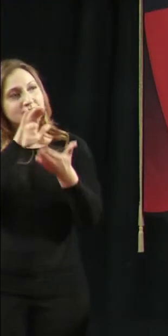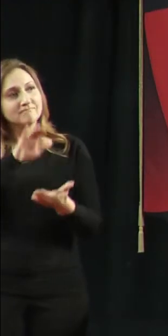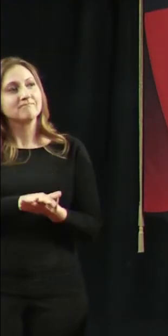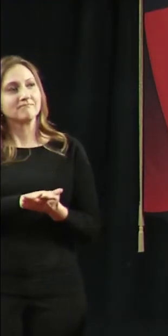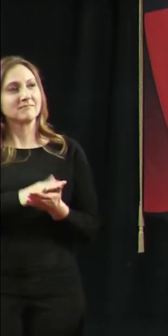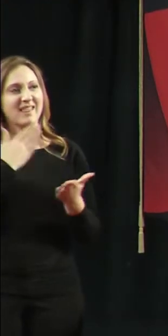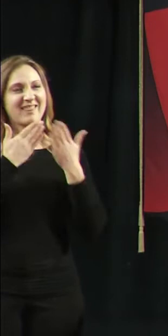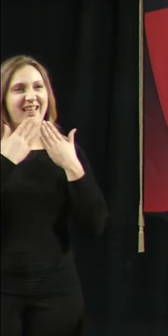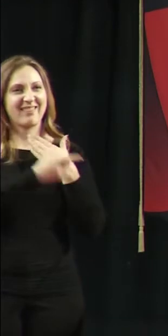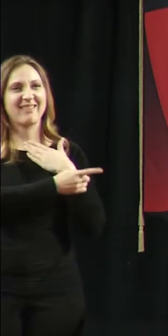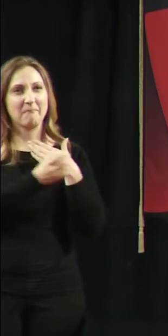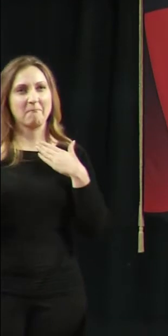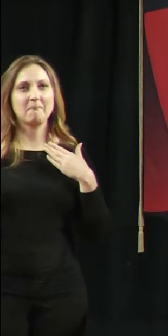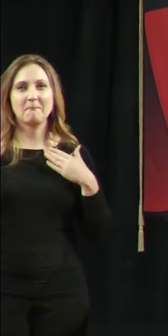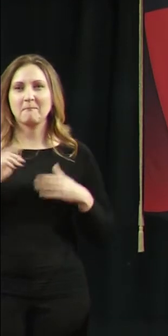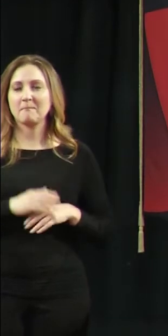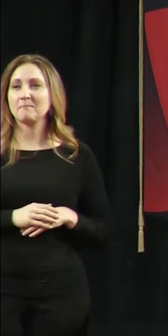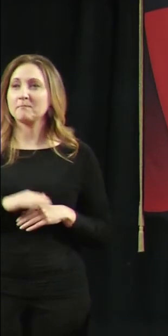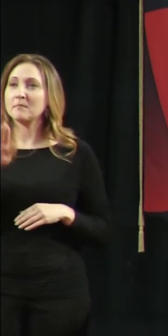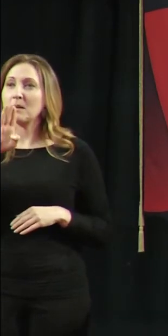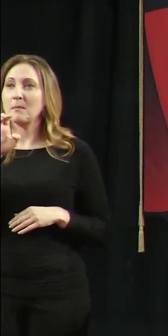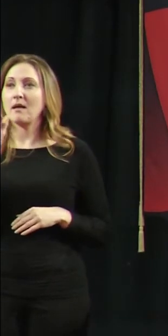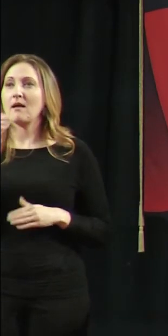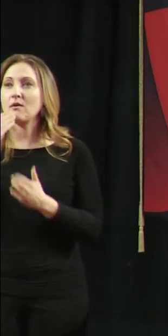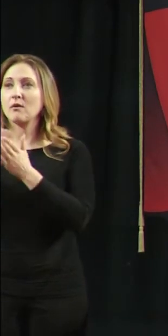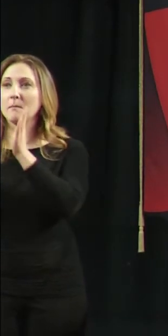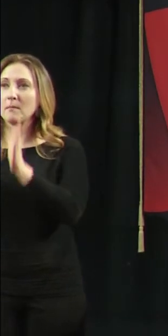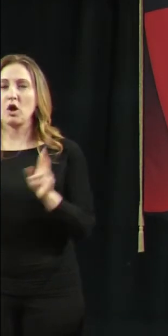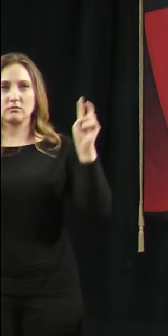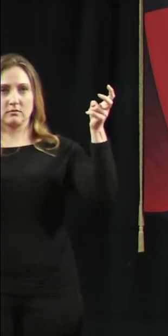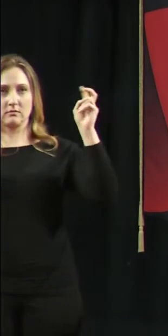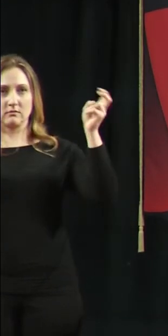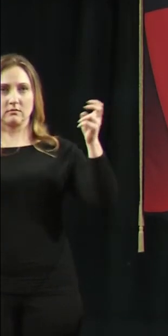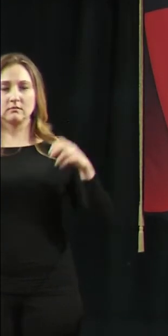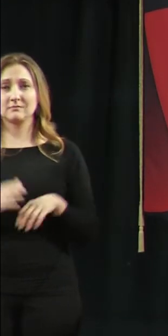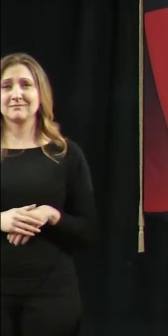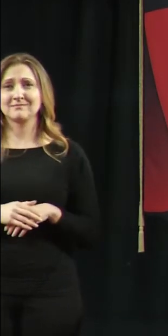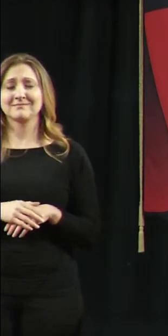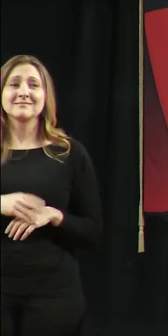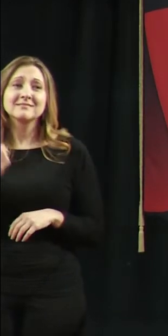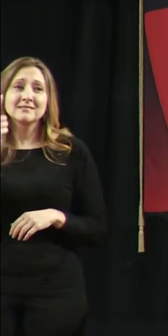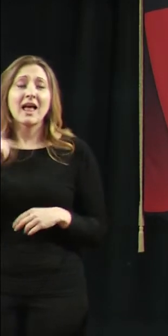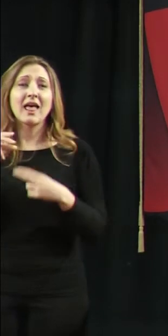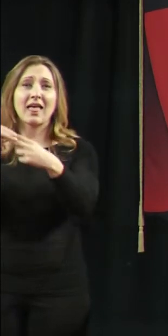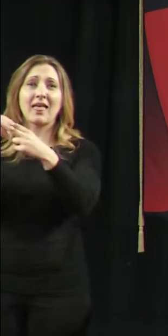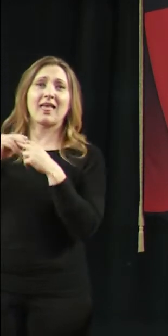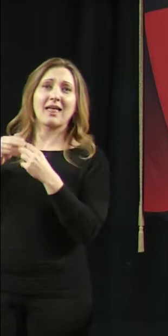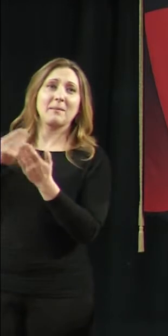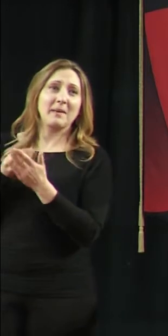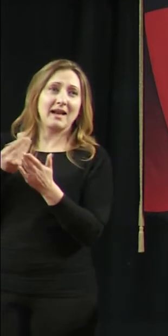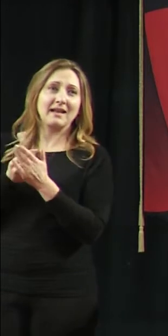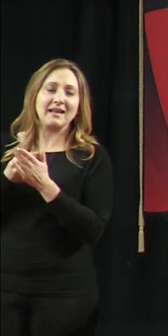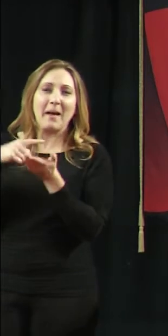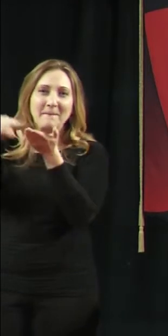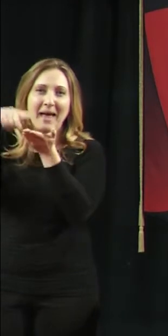others. Be a good person who pays back your student loans